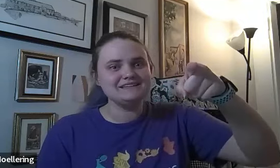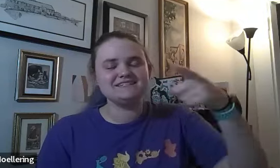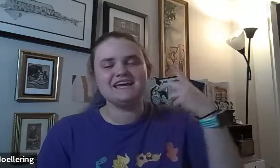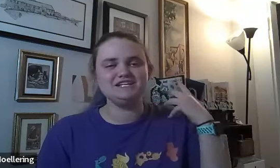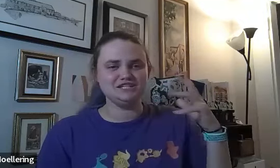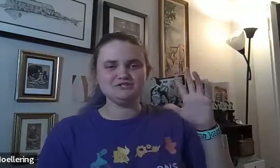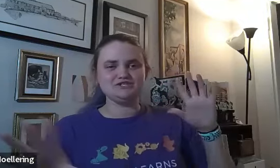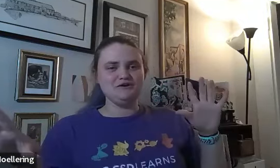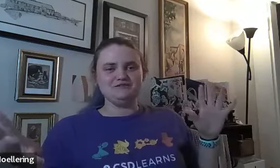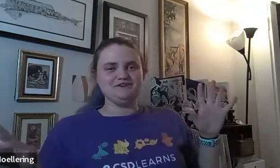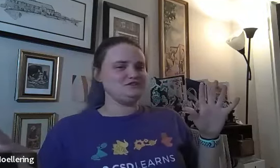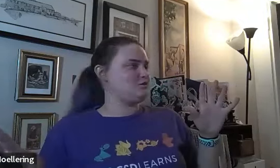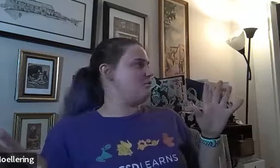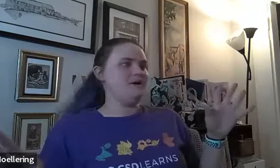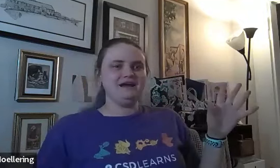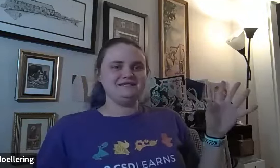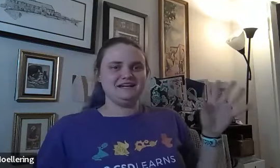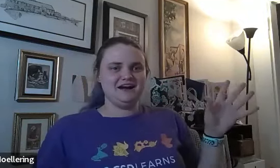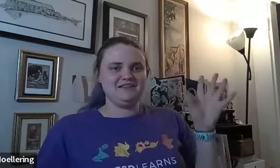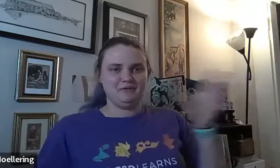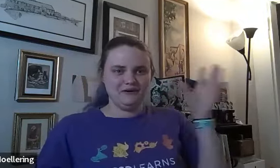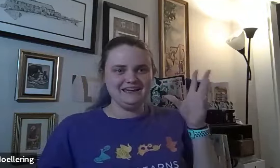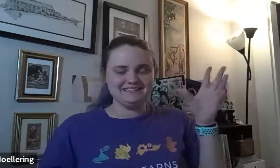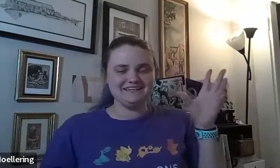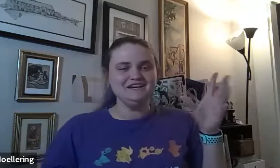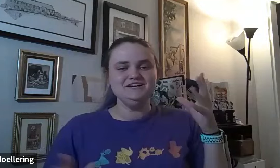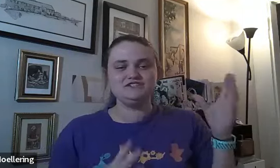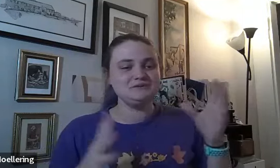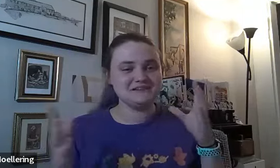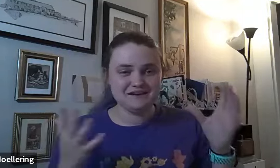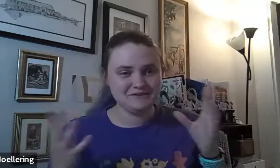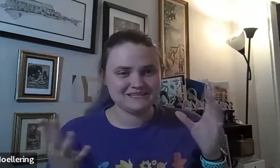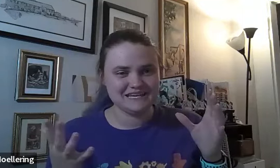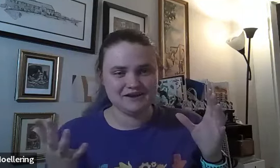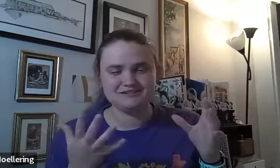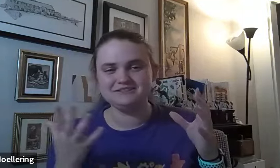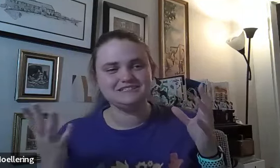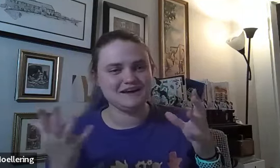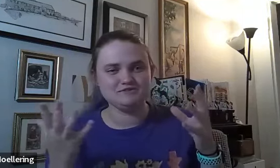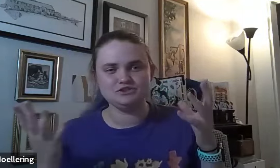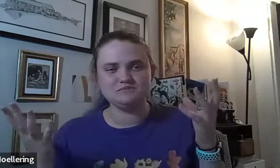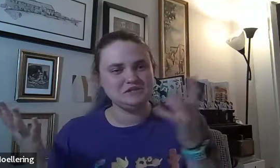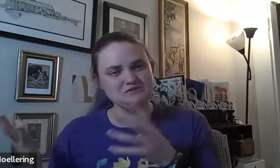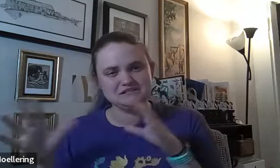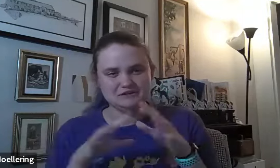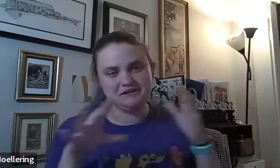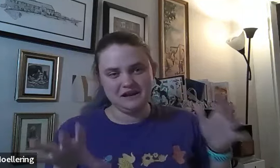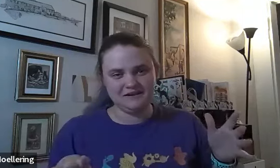yes. And she was so confused. She's like, why did I not like what? So it's kind of crazy how certain signs will just be used in certain